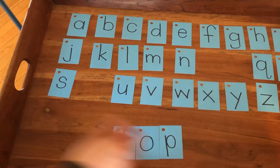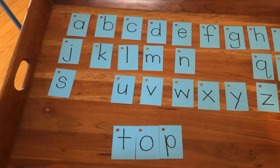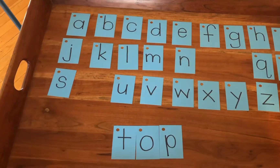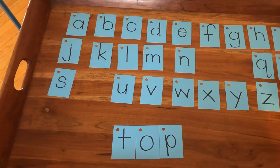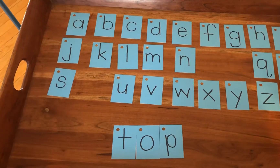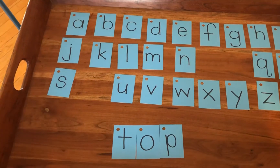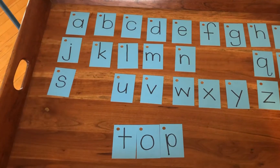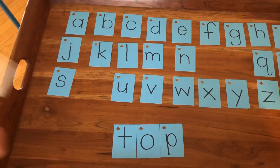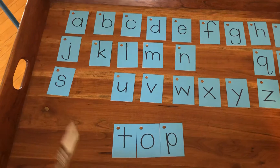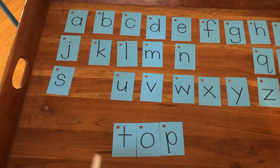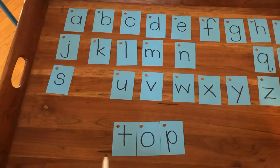Let's sound it out.